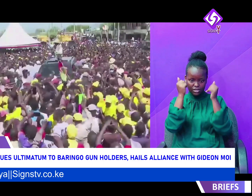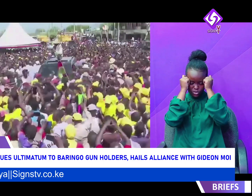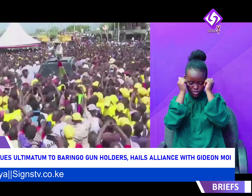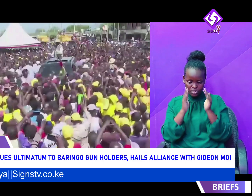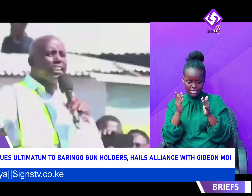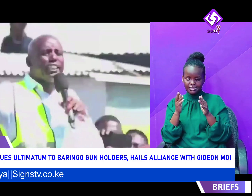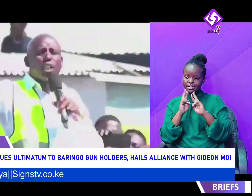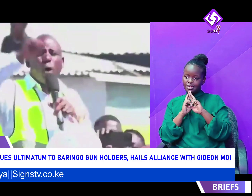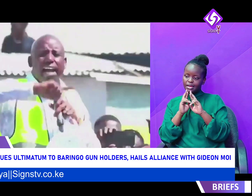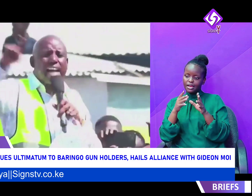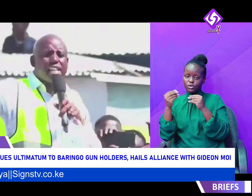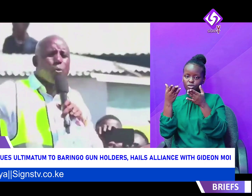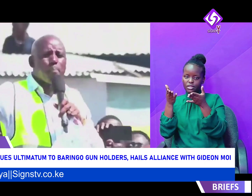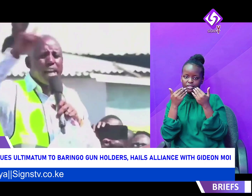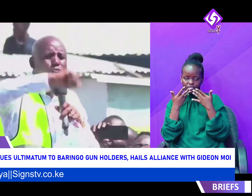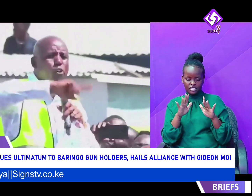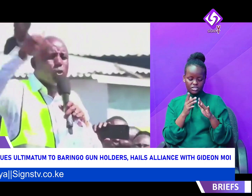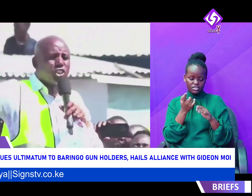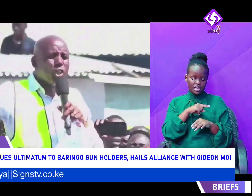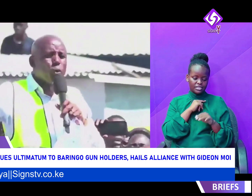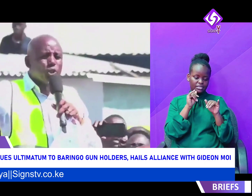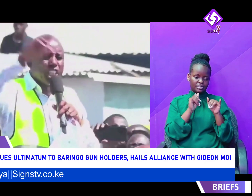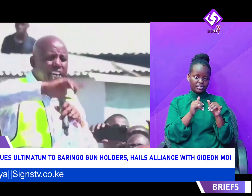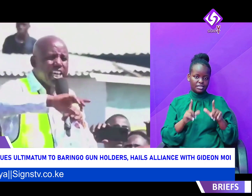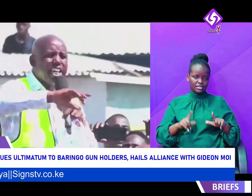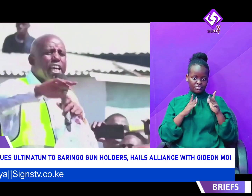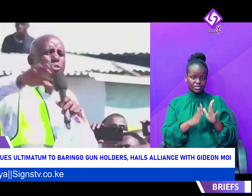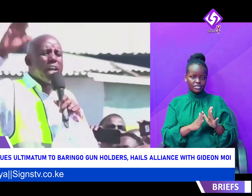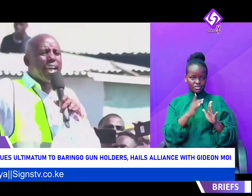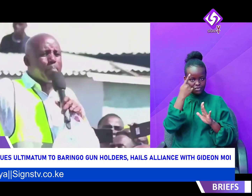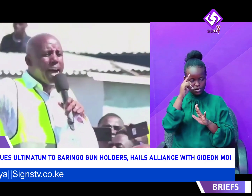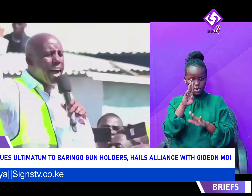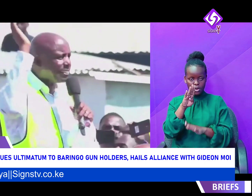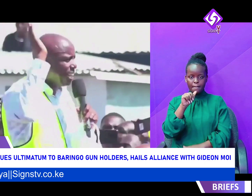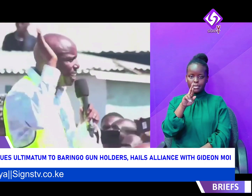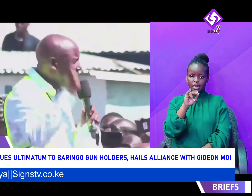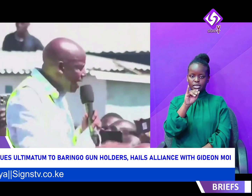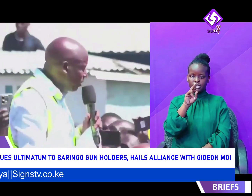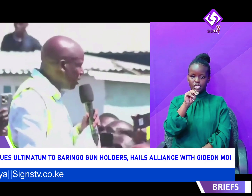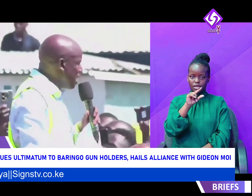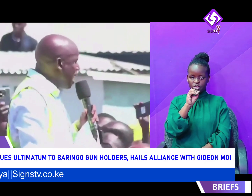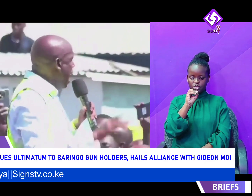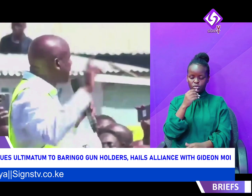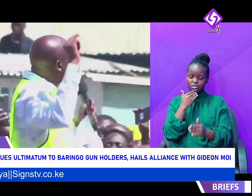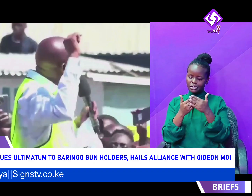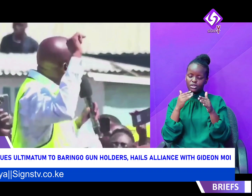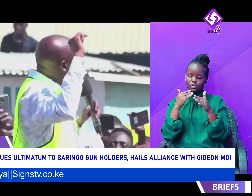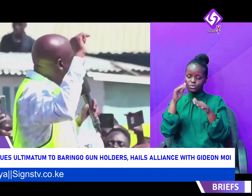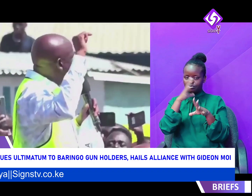wameripot. Sisi wakaaji wa Baringo kusini tunasema asante rais. Asante kwa sababu